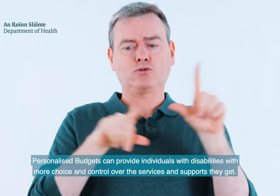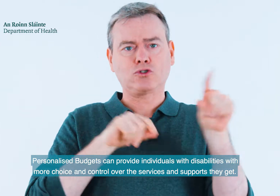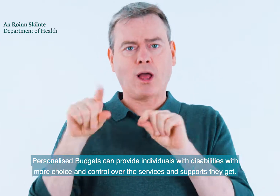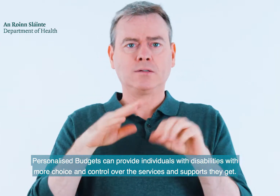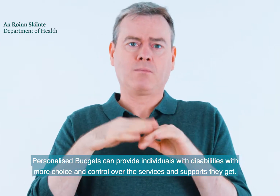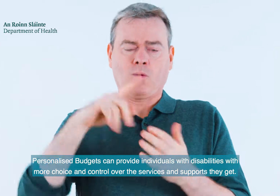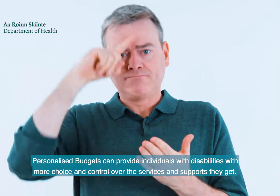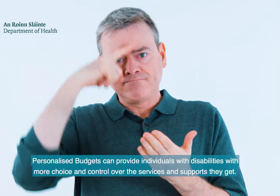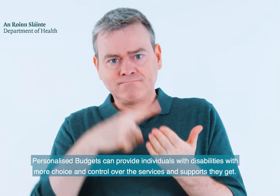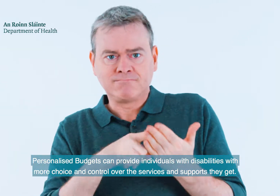get.